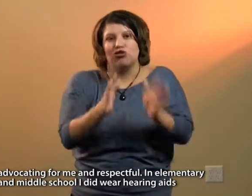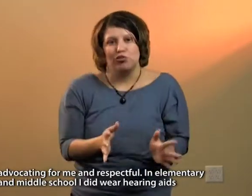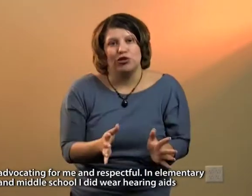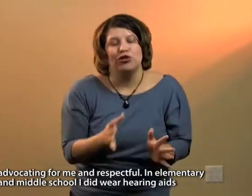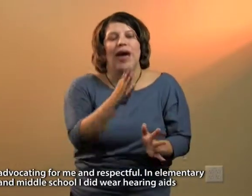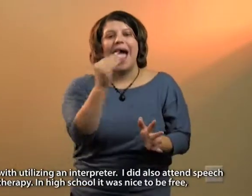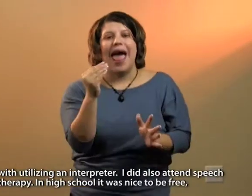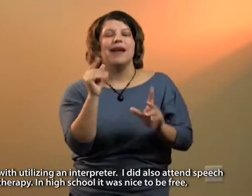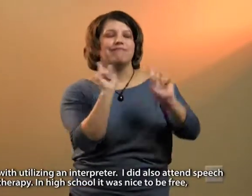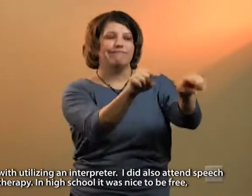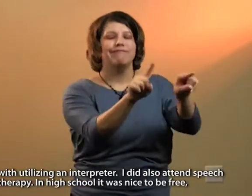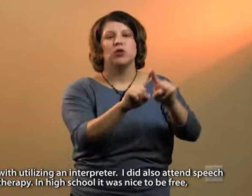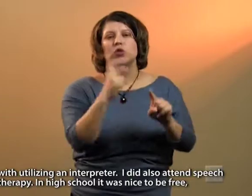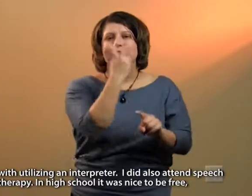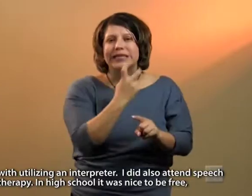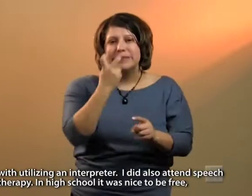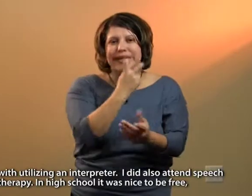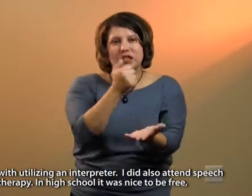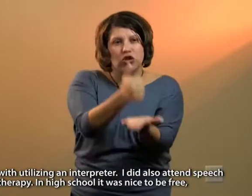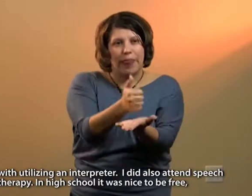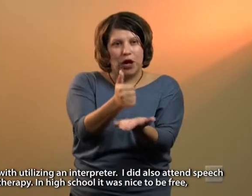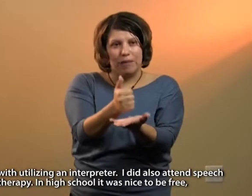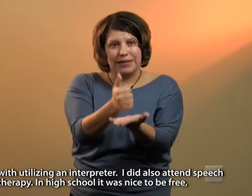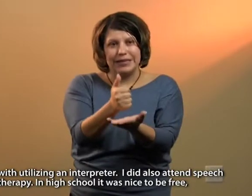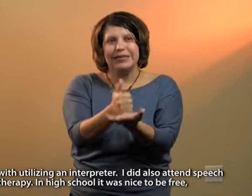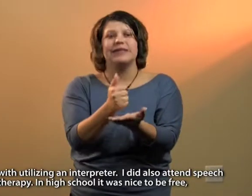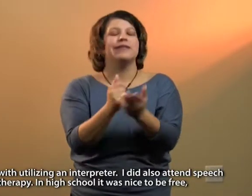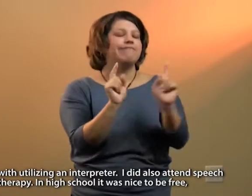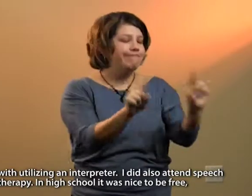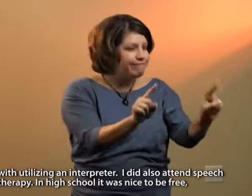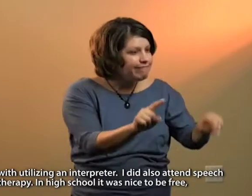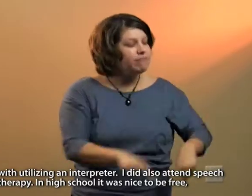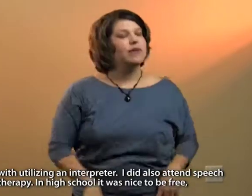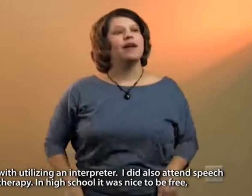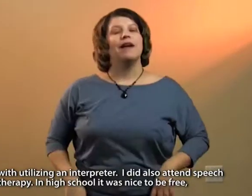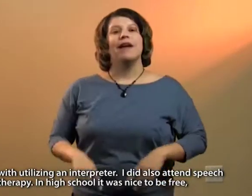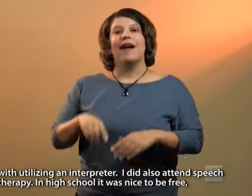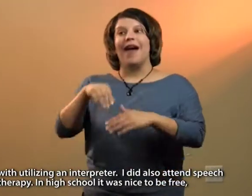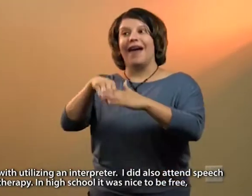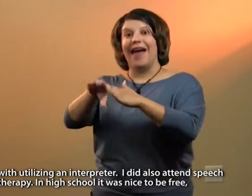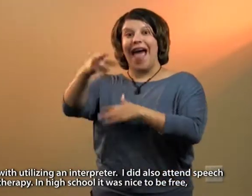hearing aids With utilizing an interpreter I did also attend speech therapy